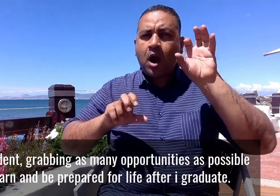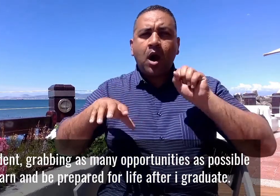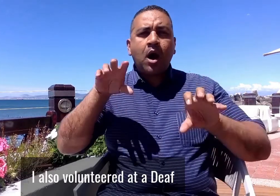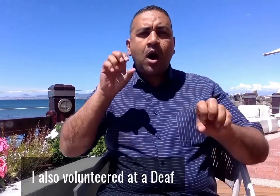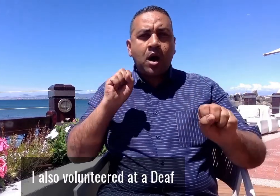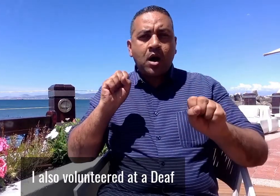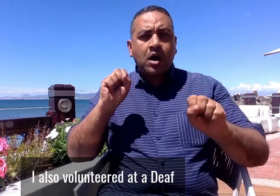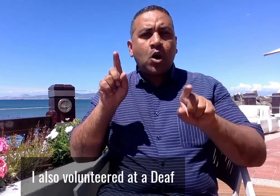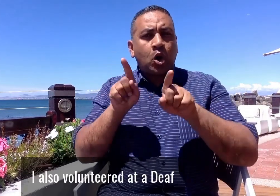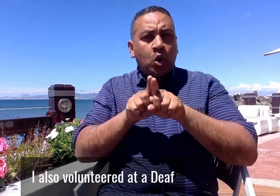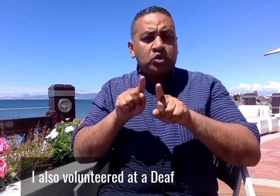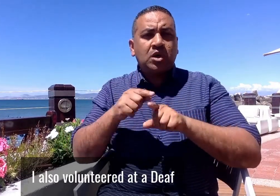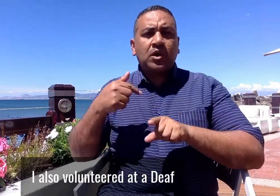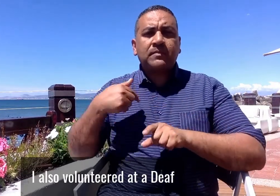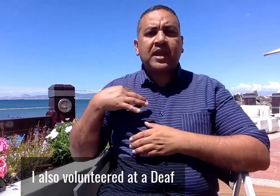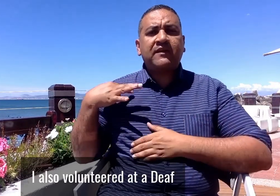life after I graduate.